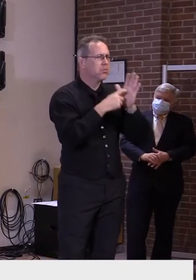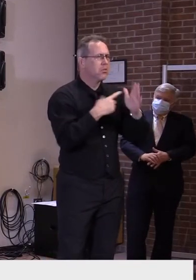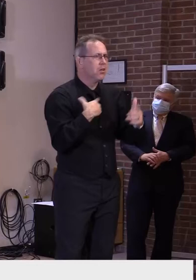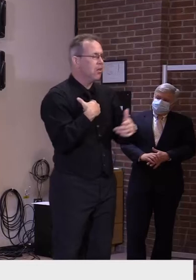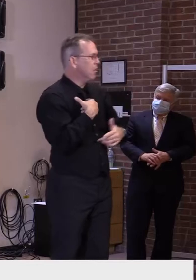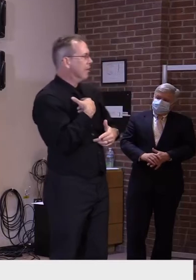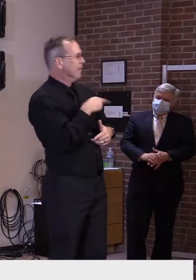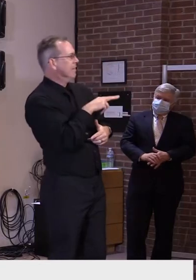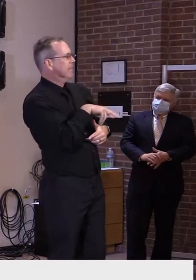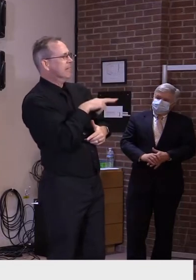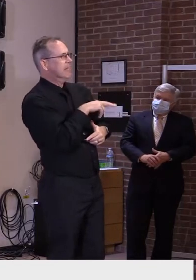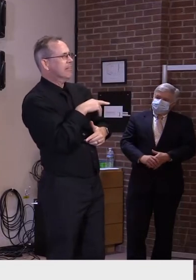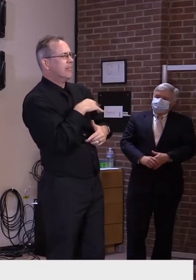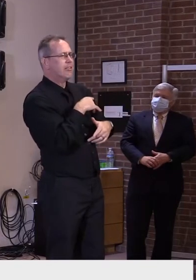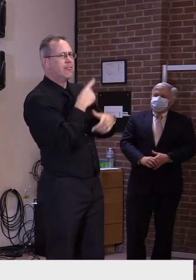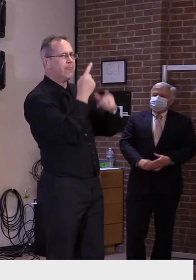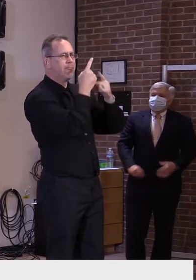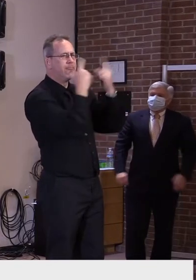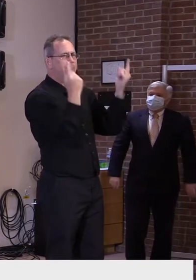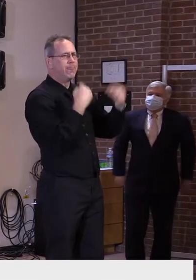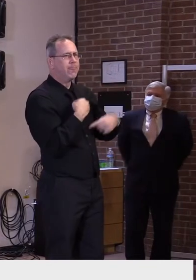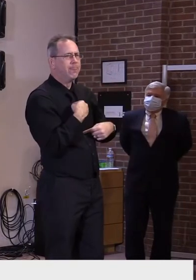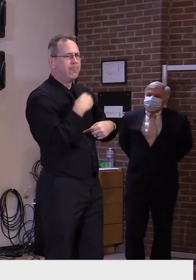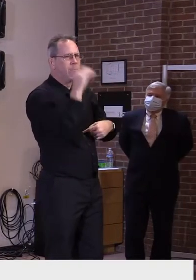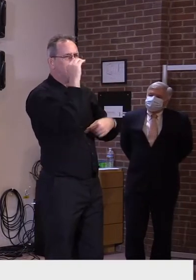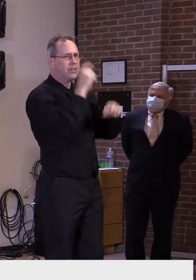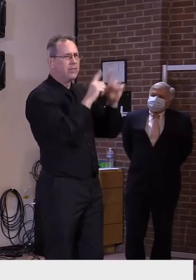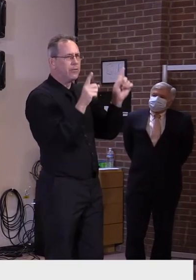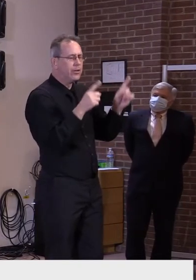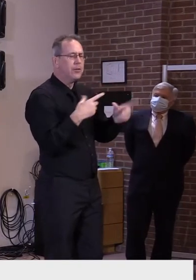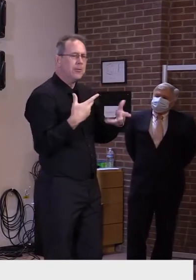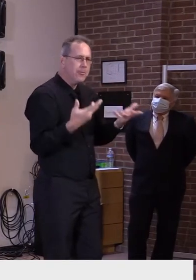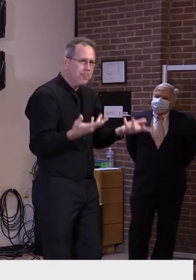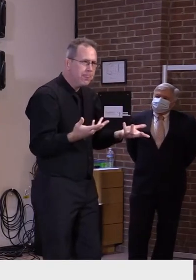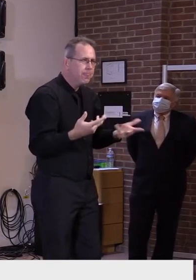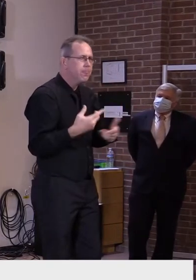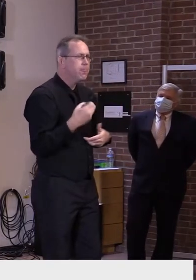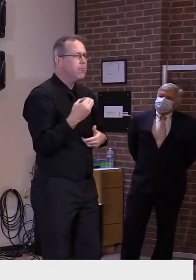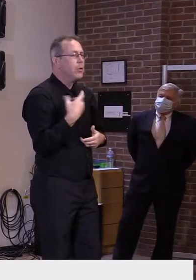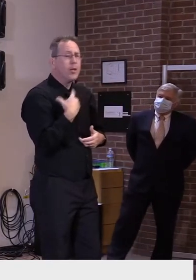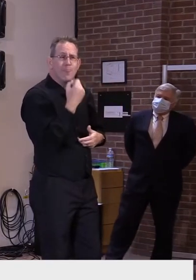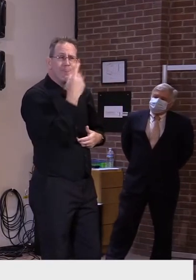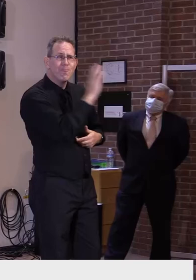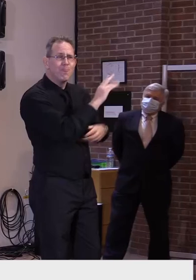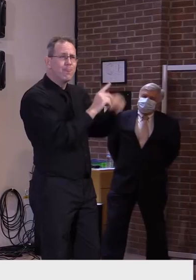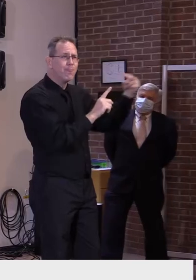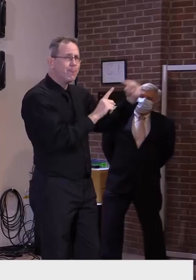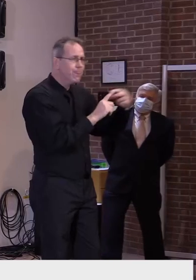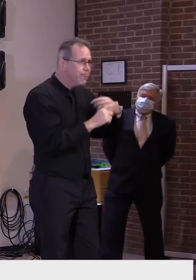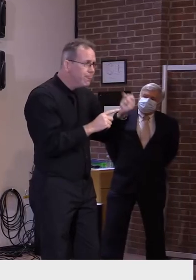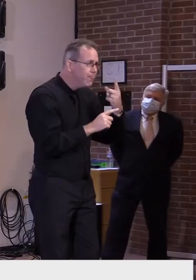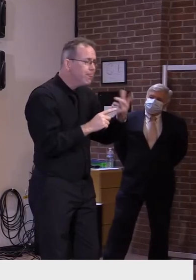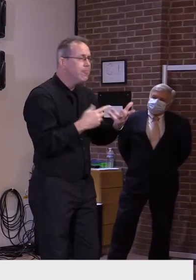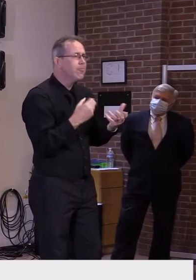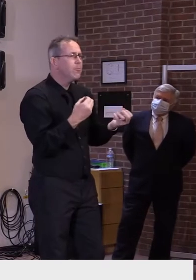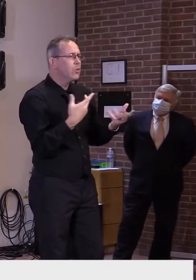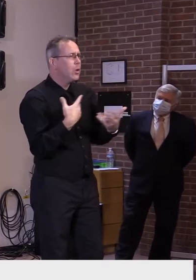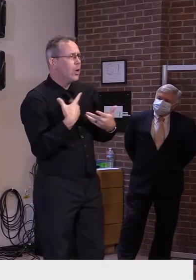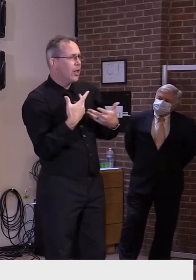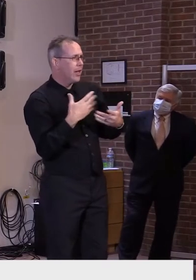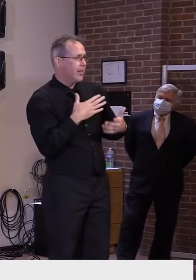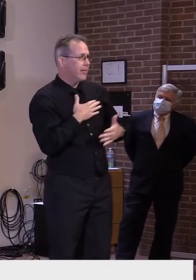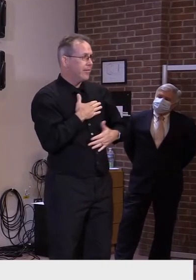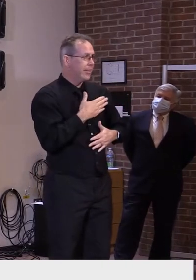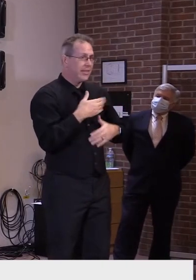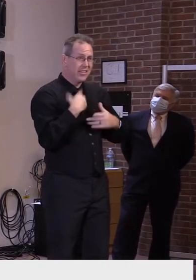So at times, because of the amount of work we have to do together over the next few months,